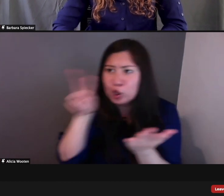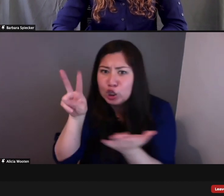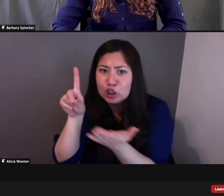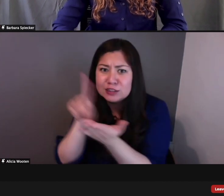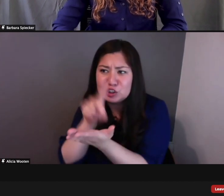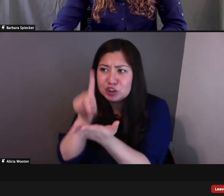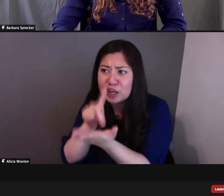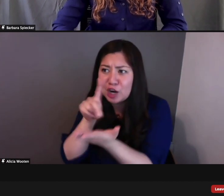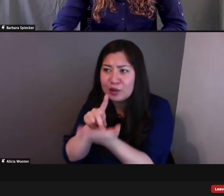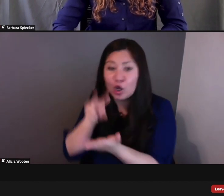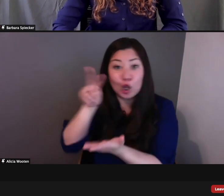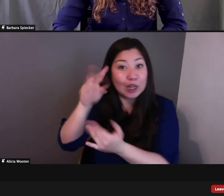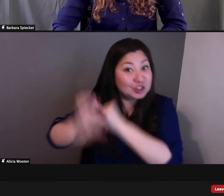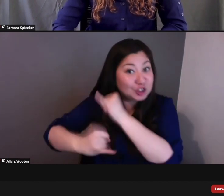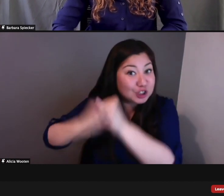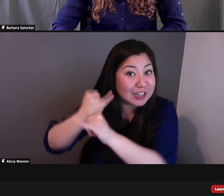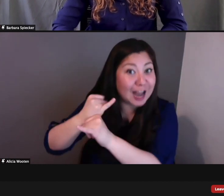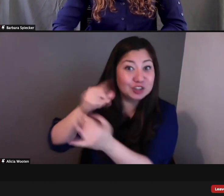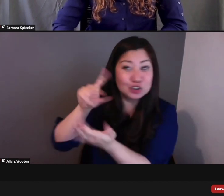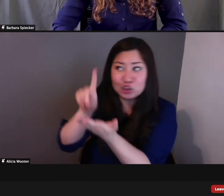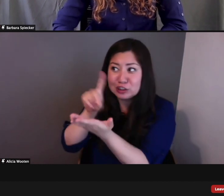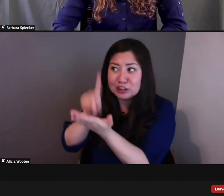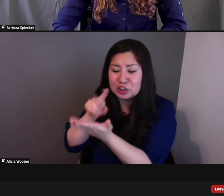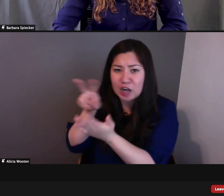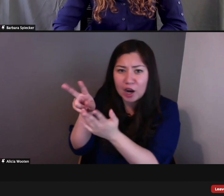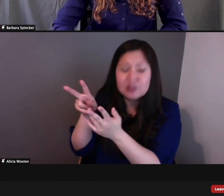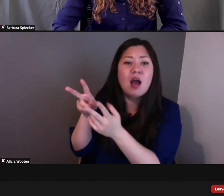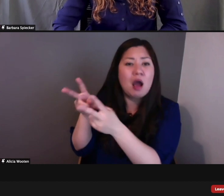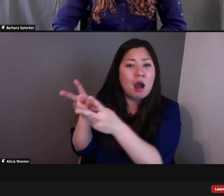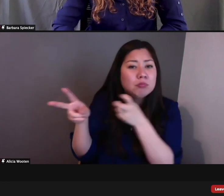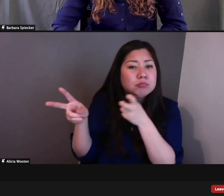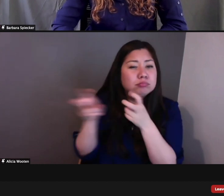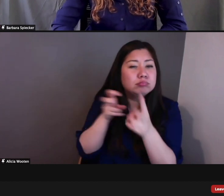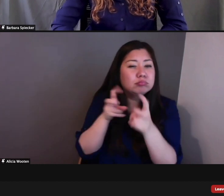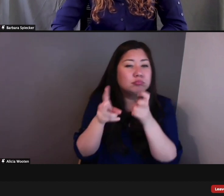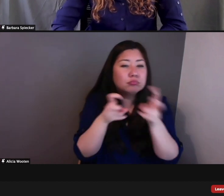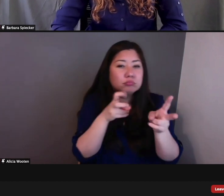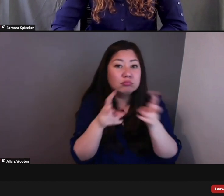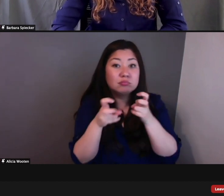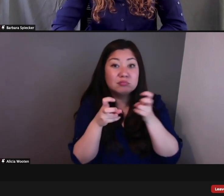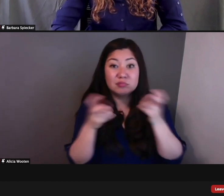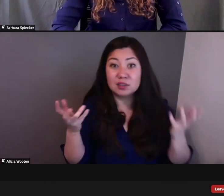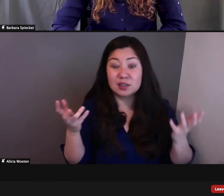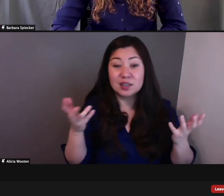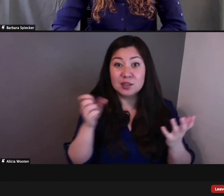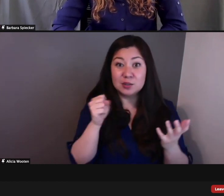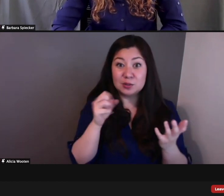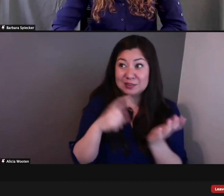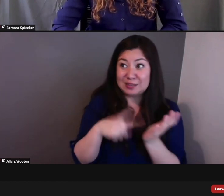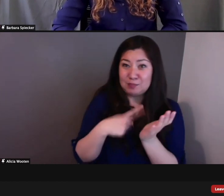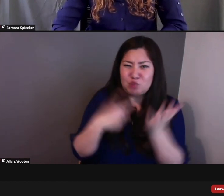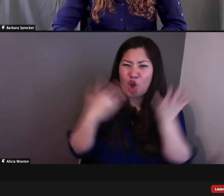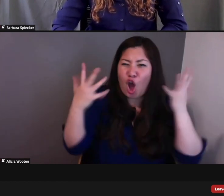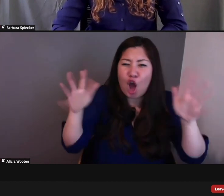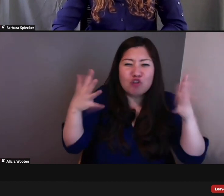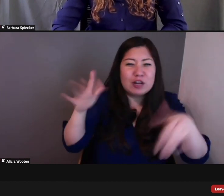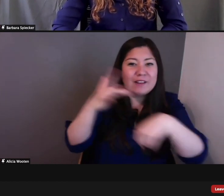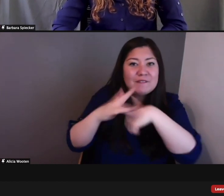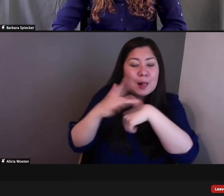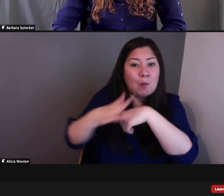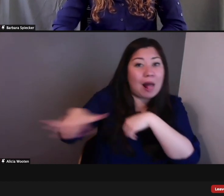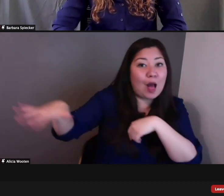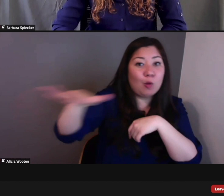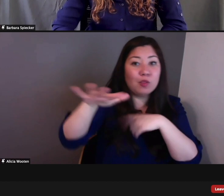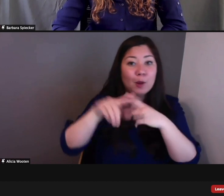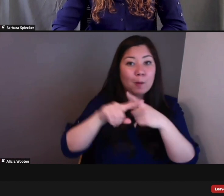to initiate that feedback to see, you know, what we use in our everyday lives. Maybe we